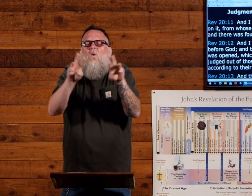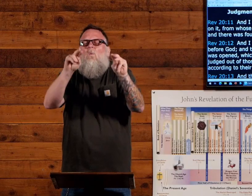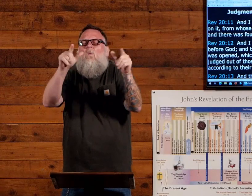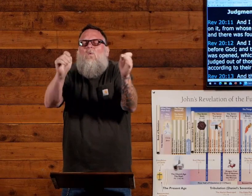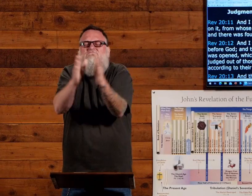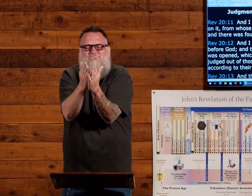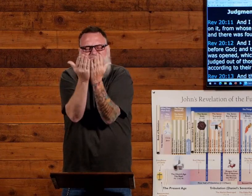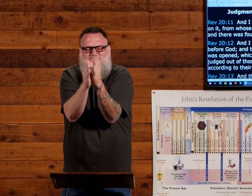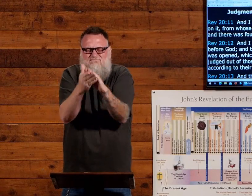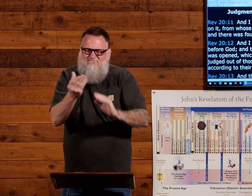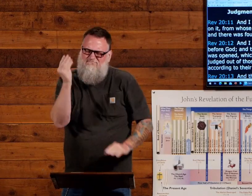your words,